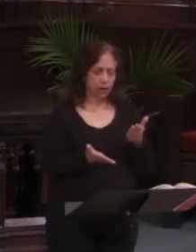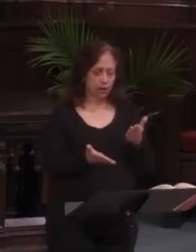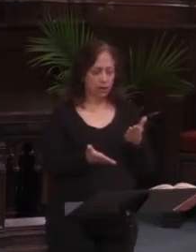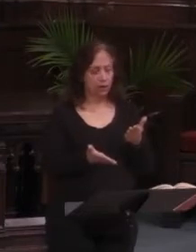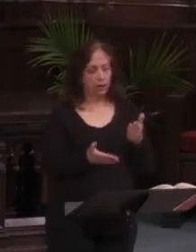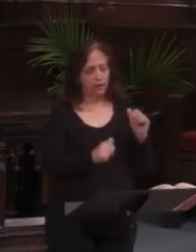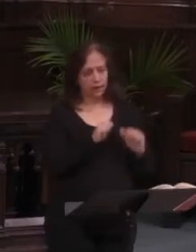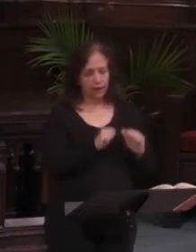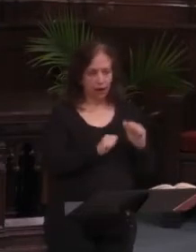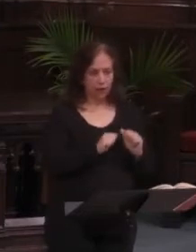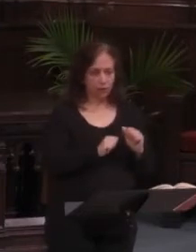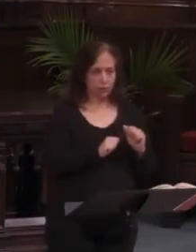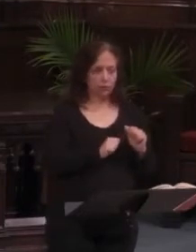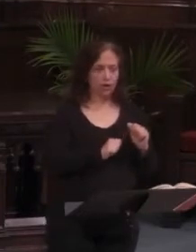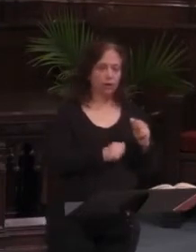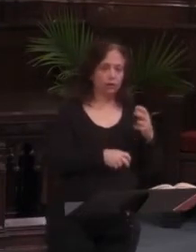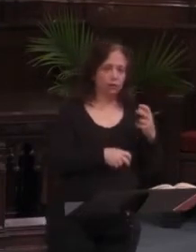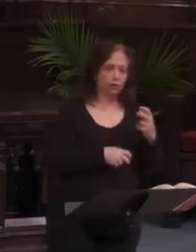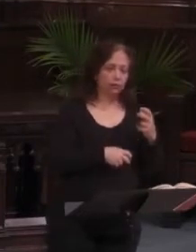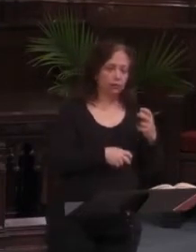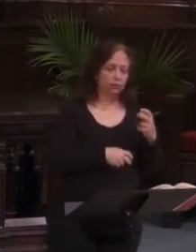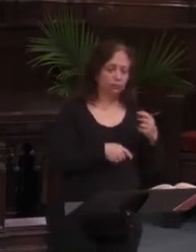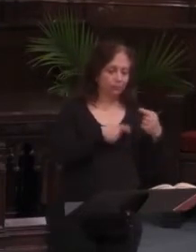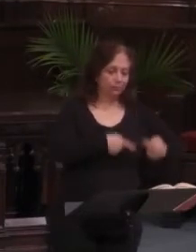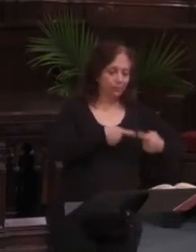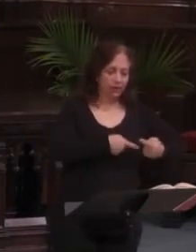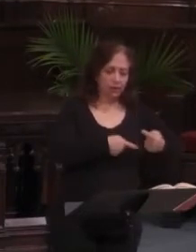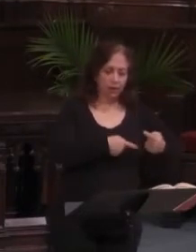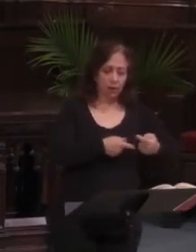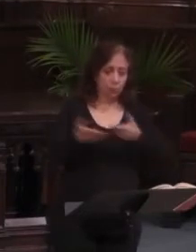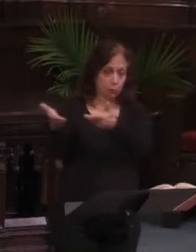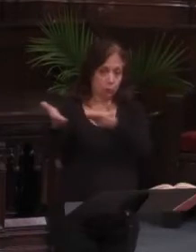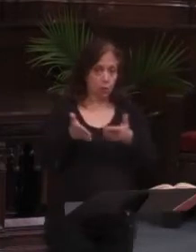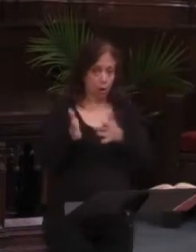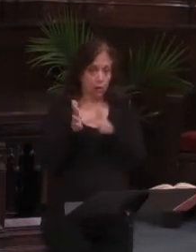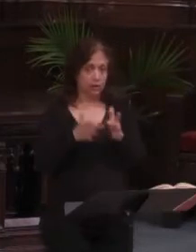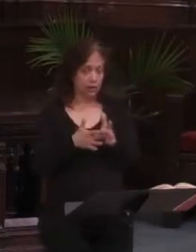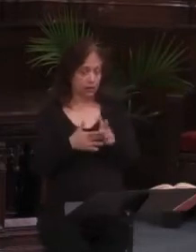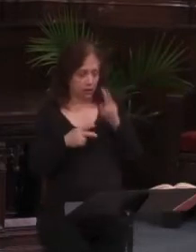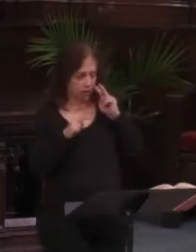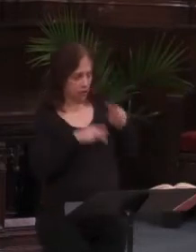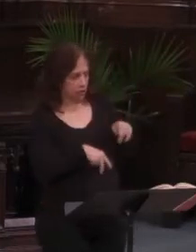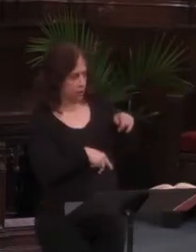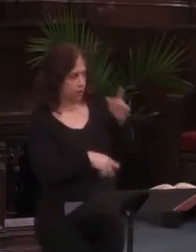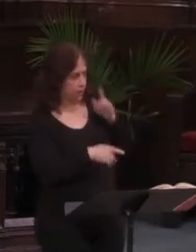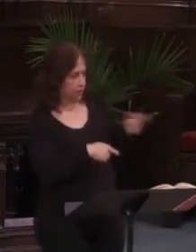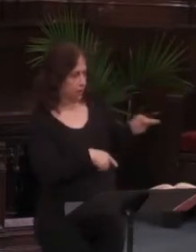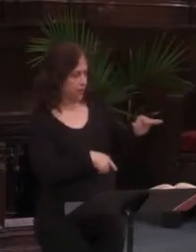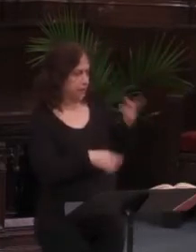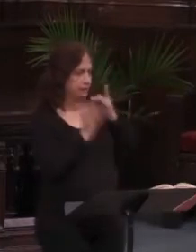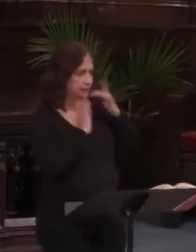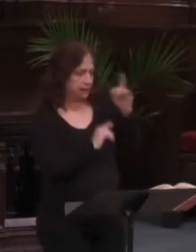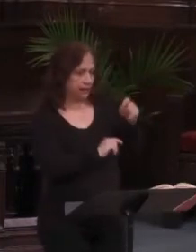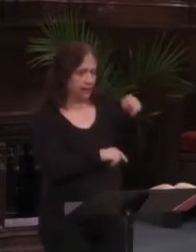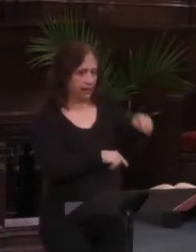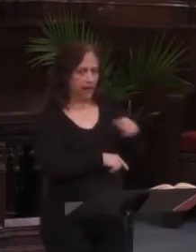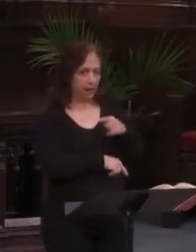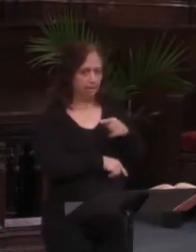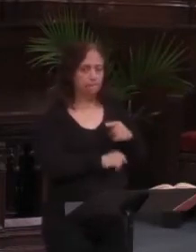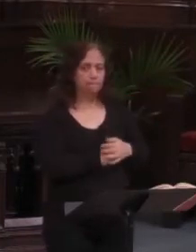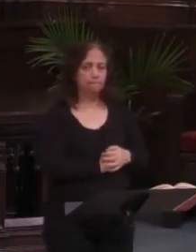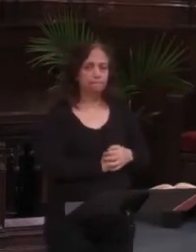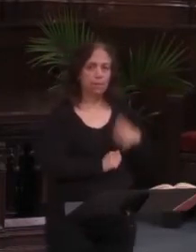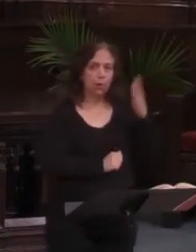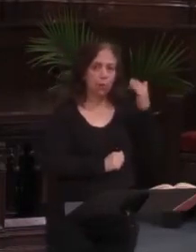them brought Jesus to their help. He saw that they desperately needed him, for their faith was